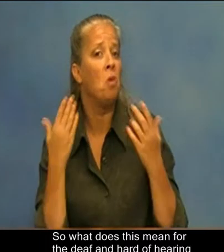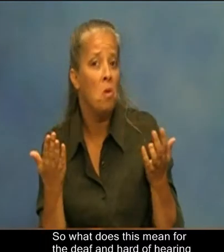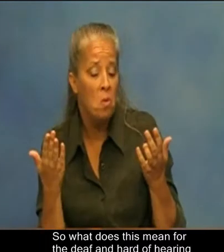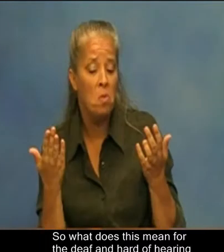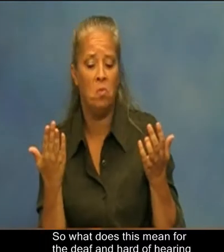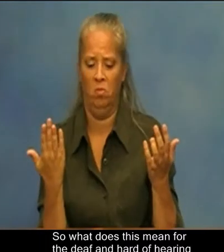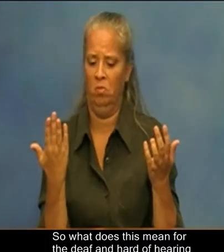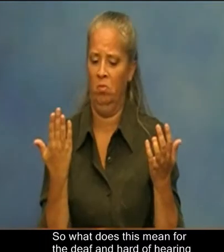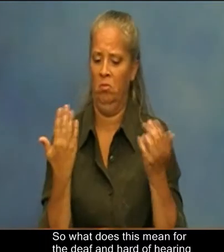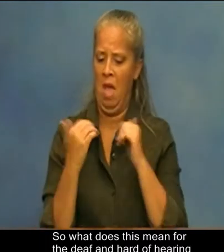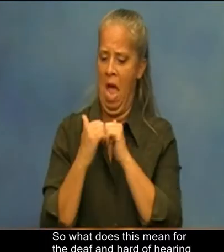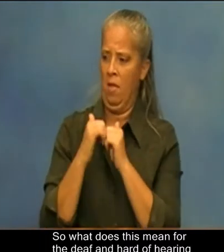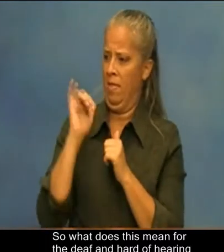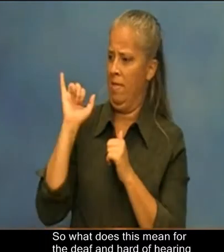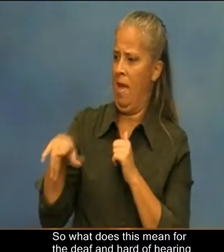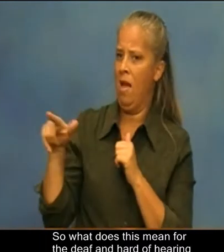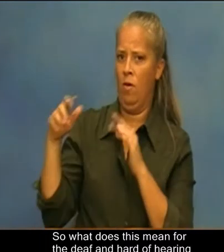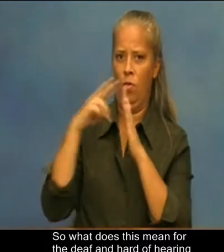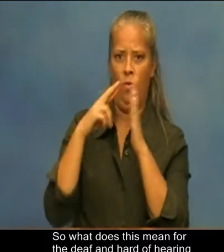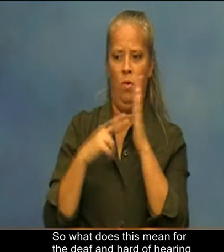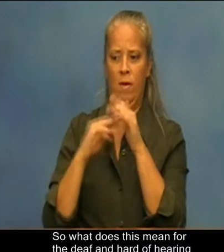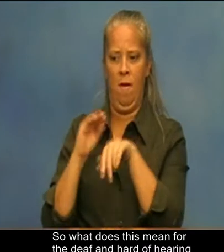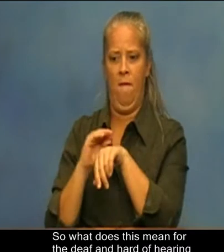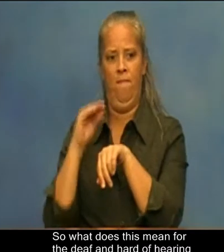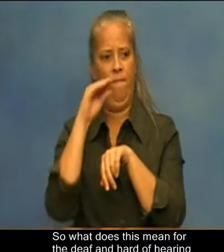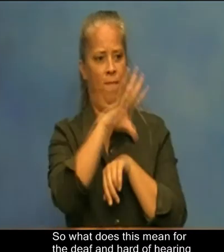So, what does this mean for the deaf and hard of hearing community?